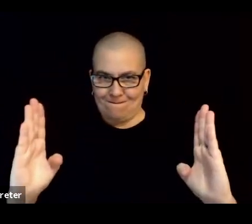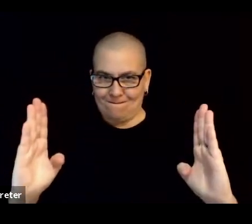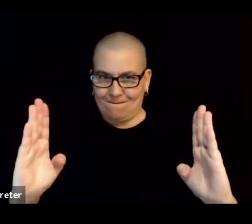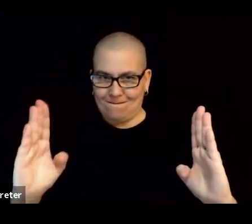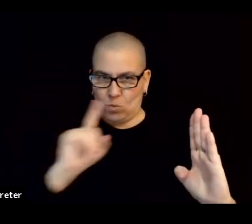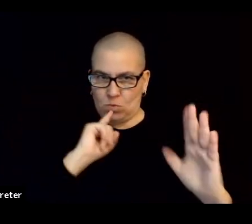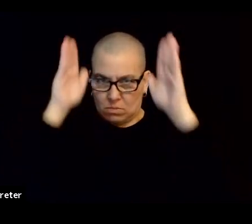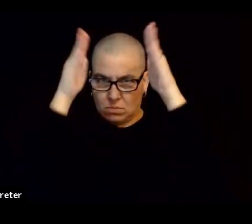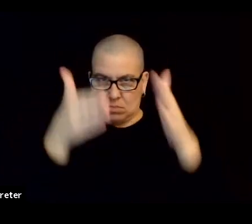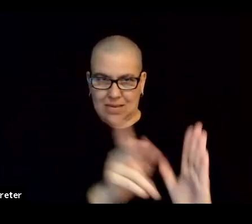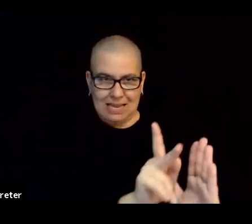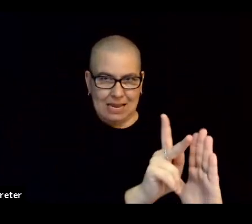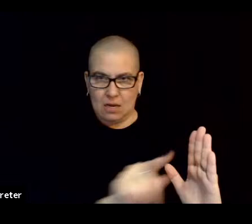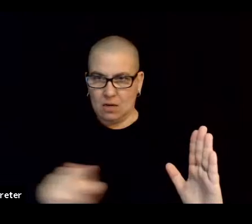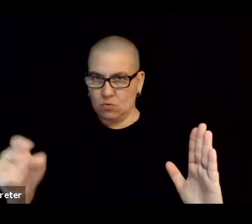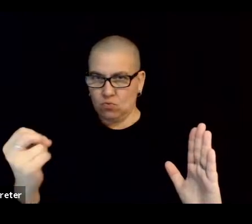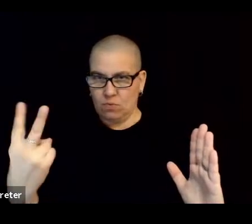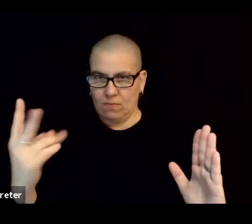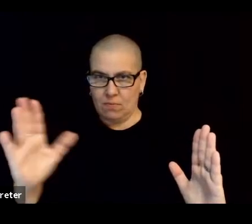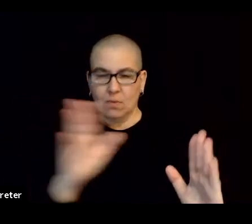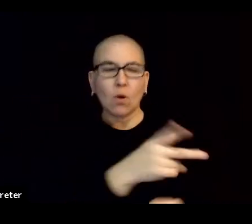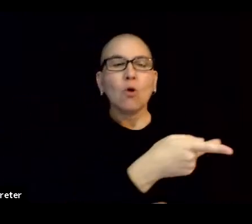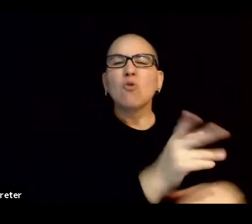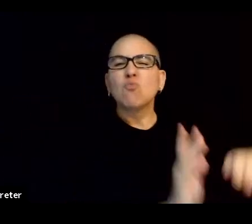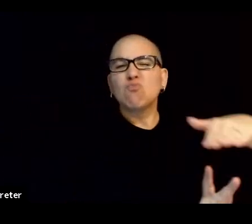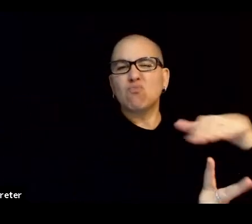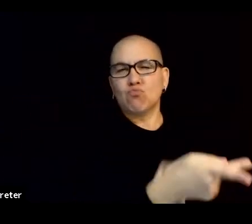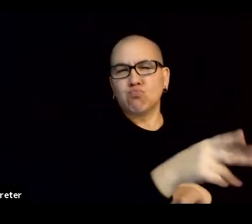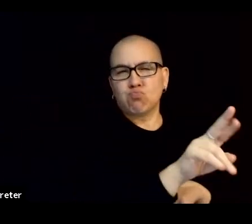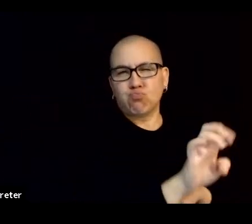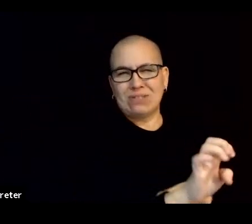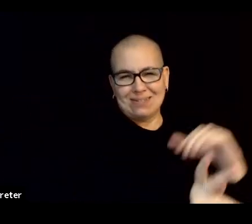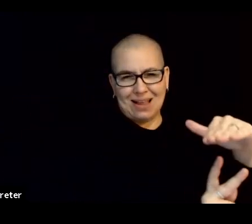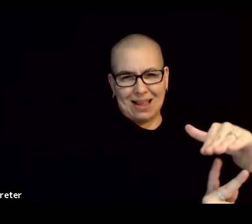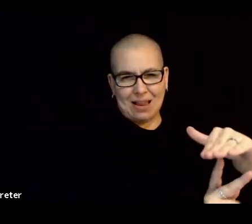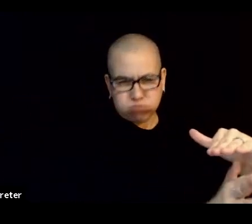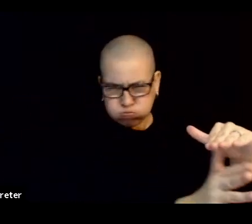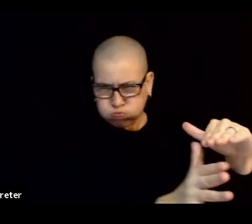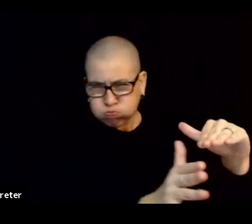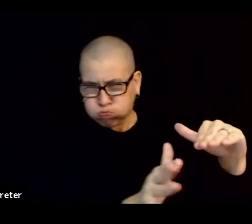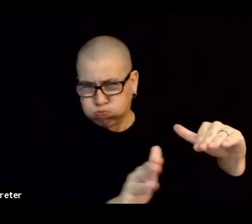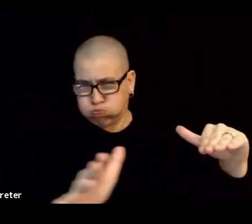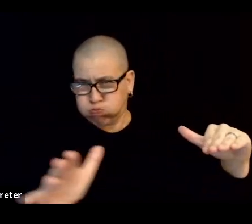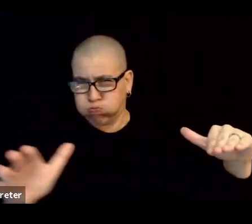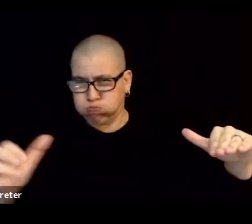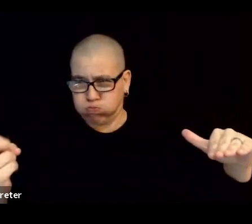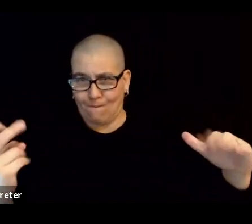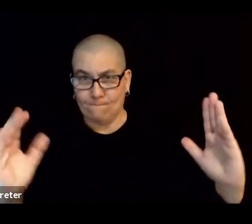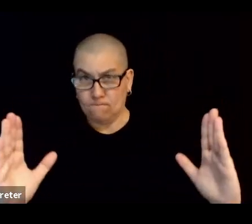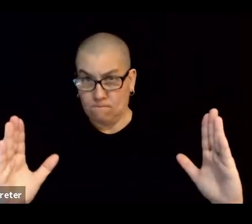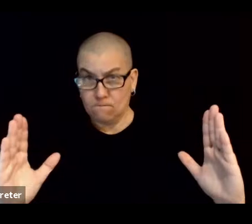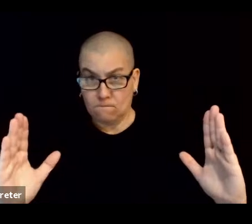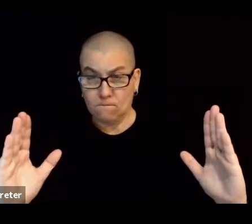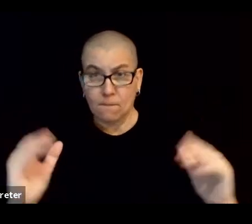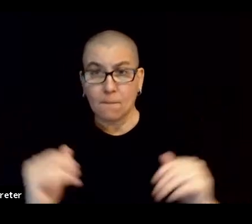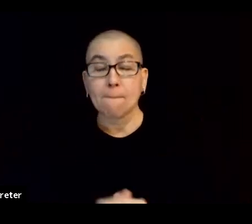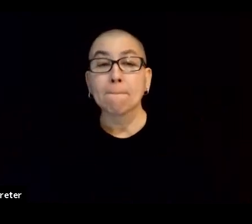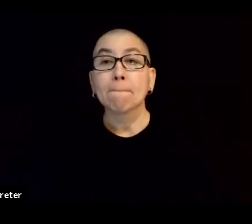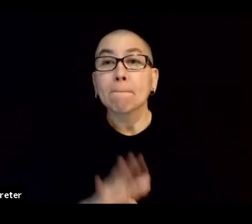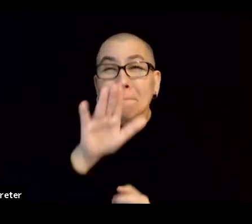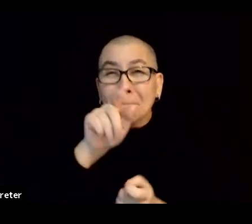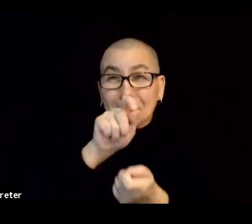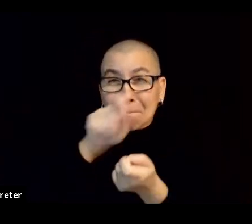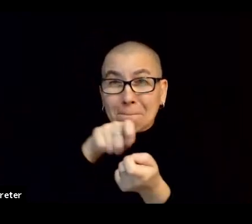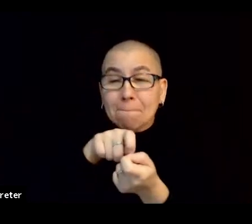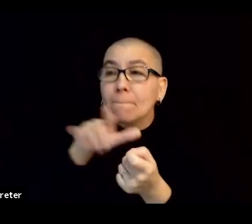staff and staff providing school-age care, early learning staff and special education staff who are providing direct services. So the governor was right in